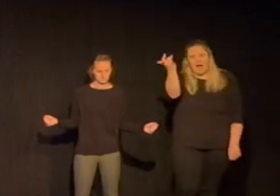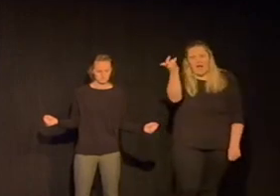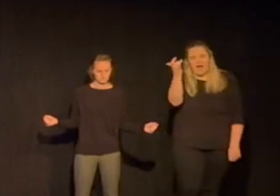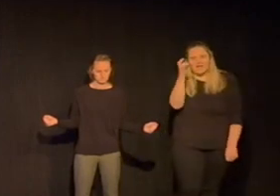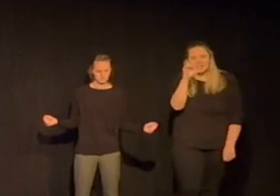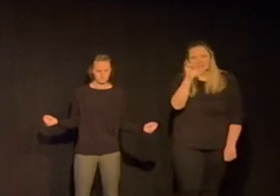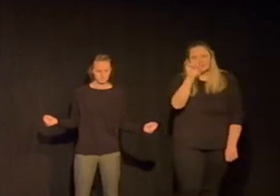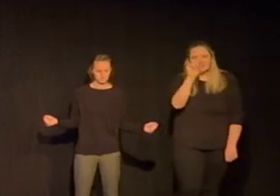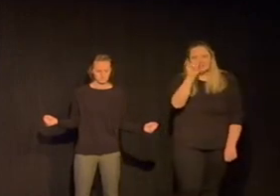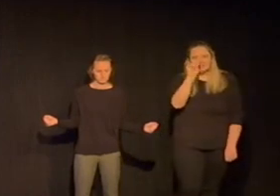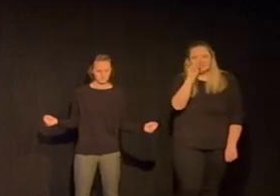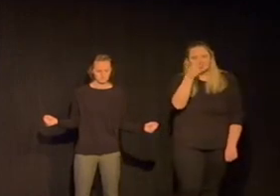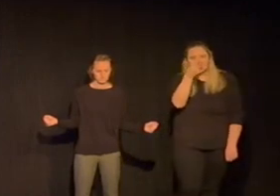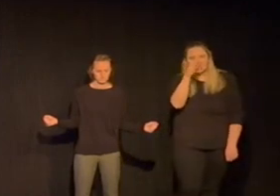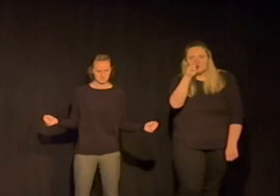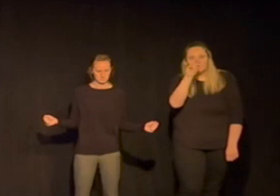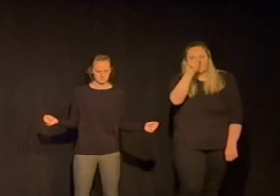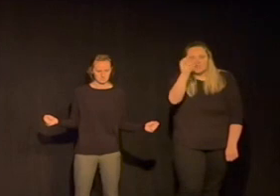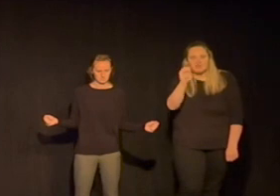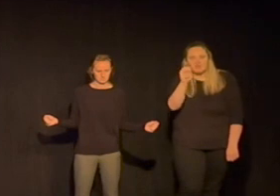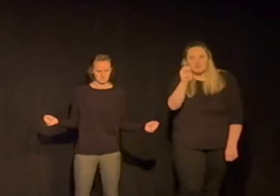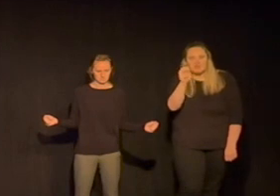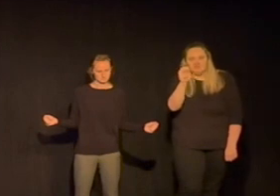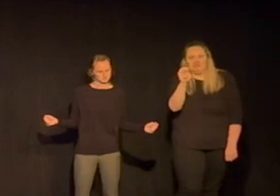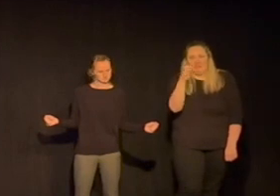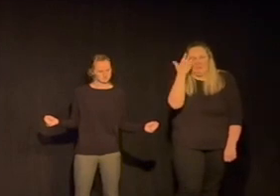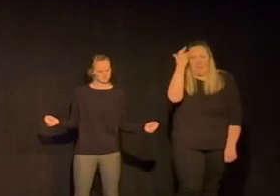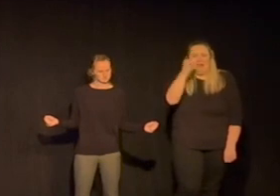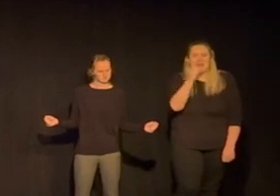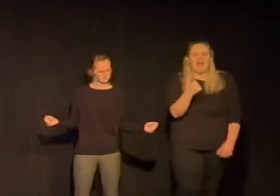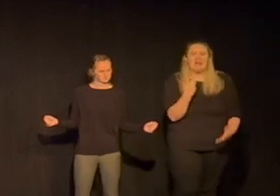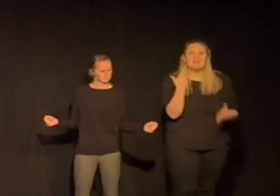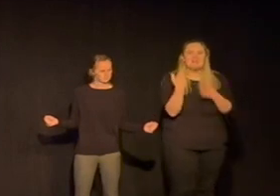a dung beetle? Why not a